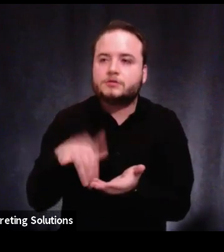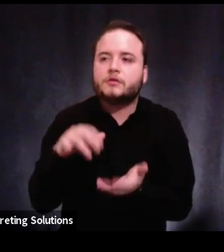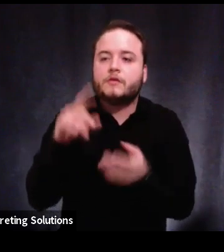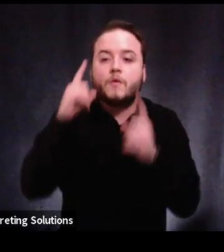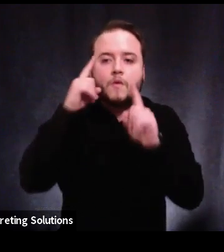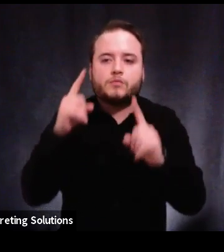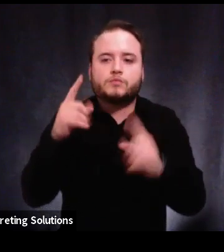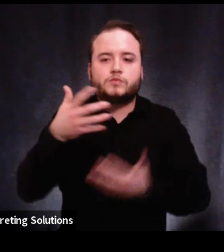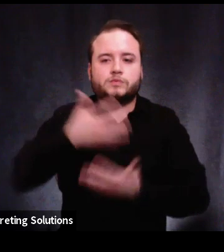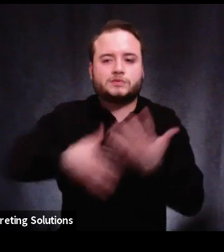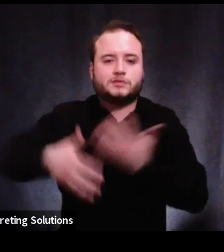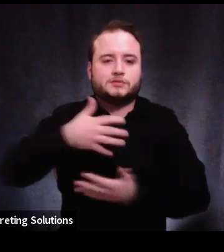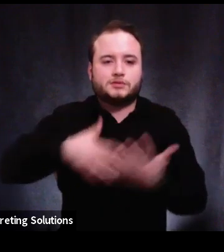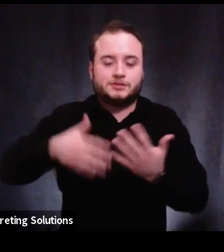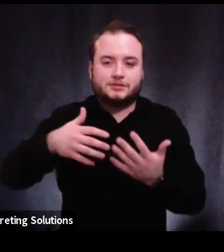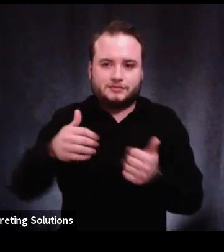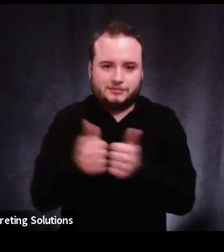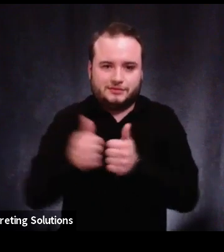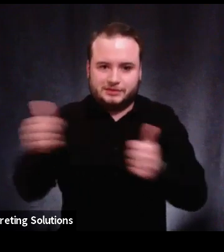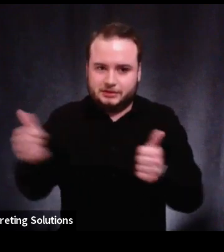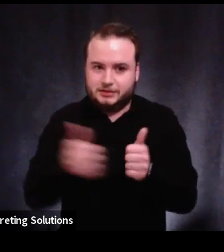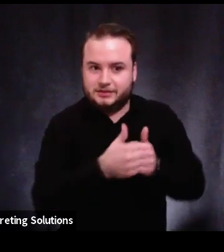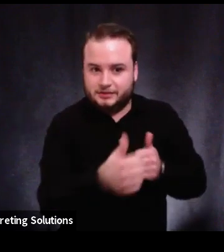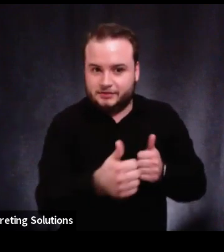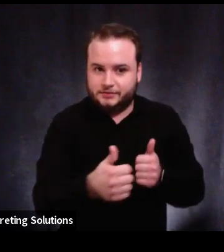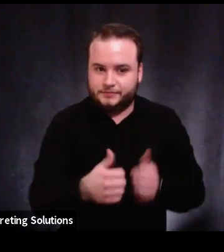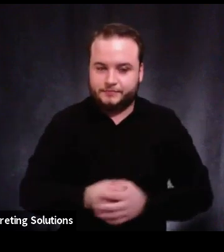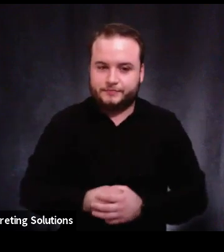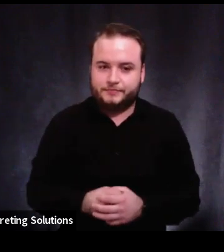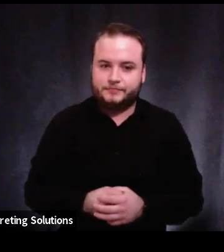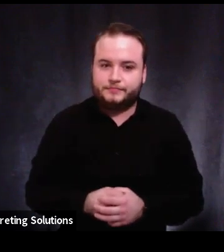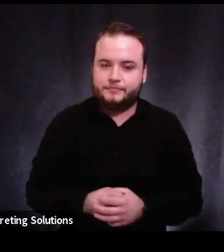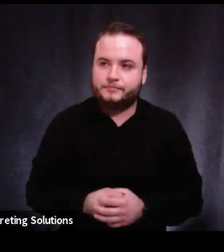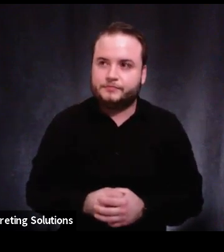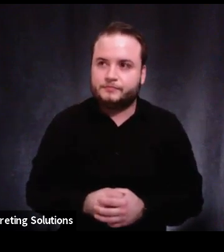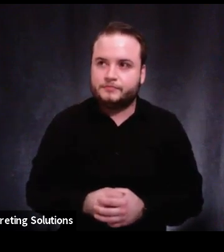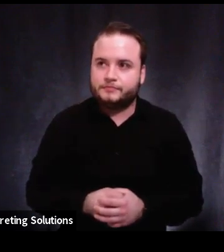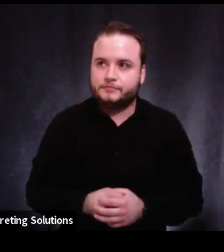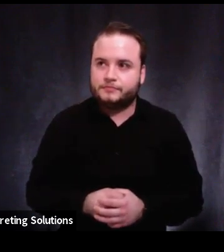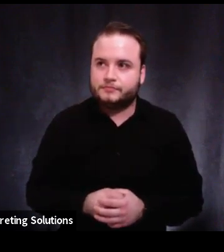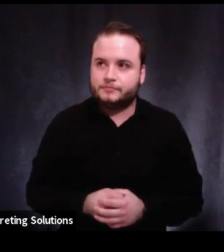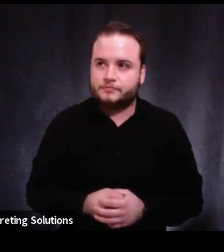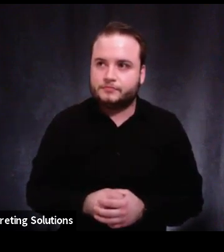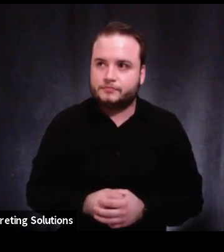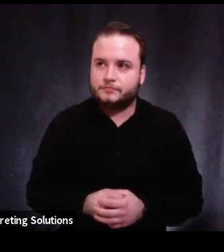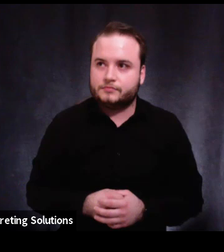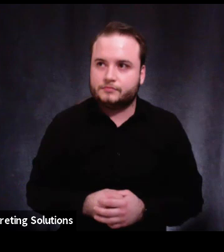to admit, though, that this is fairly